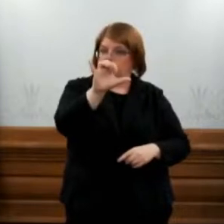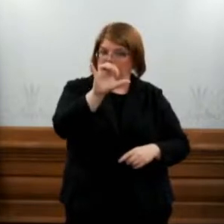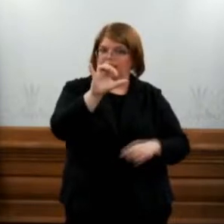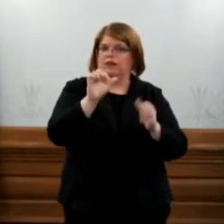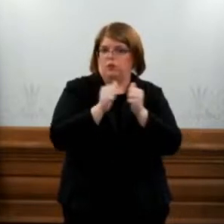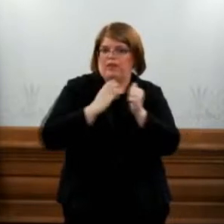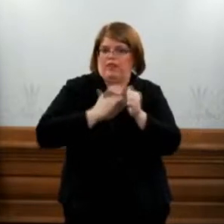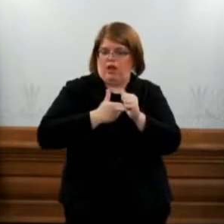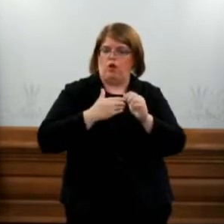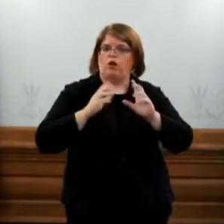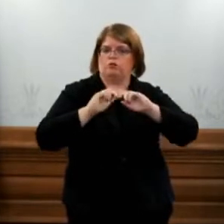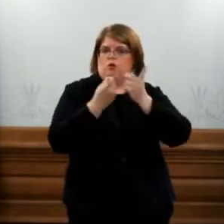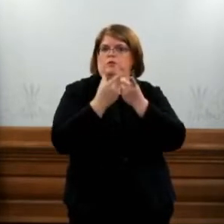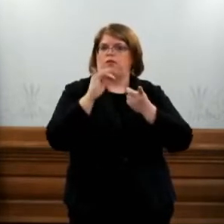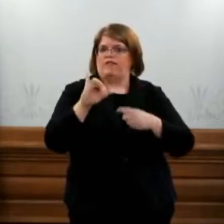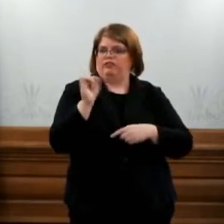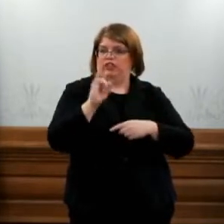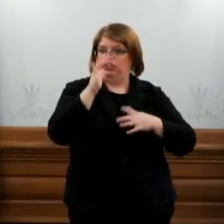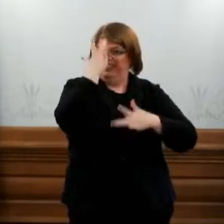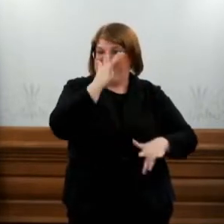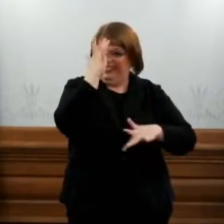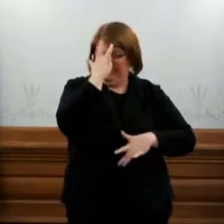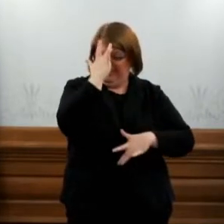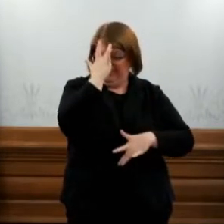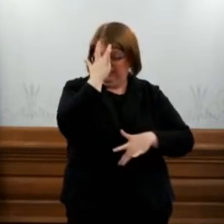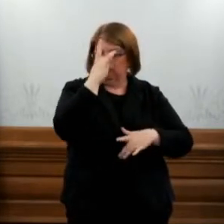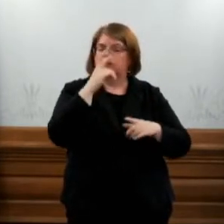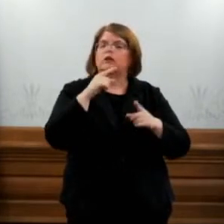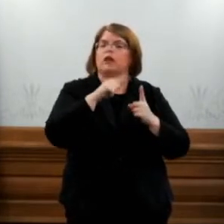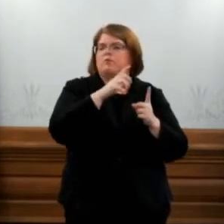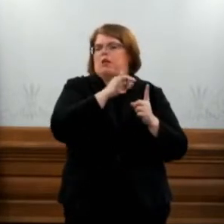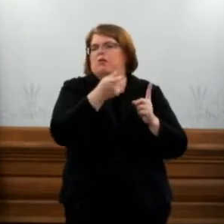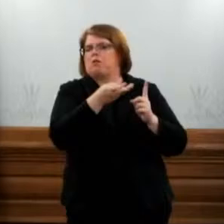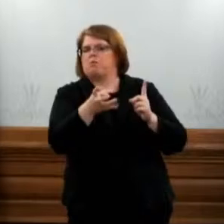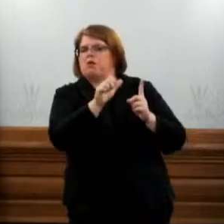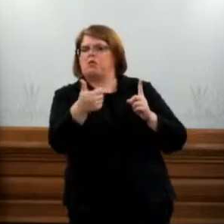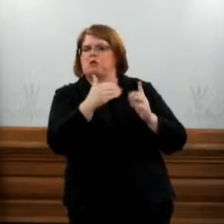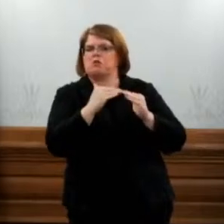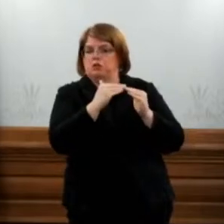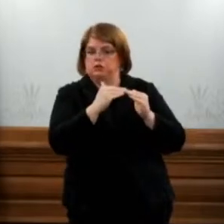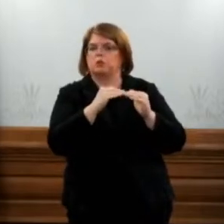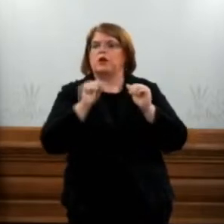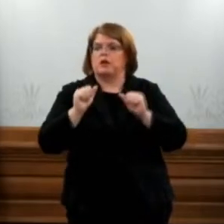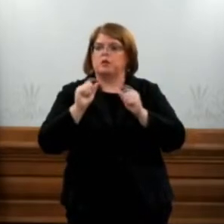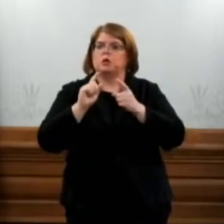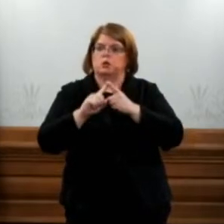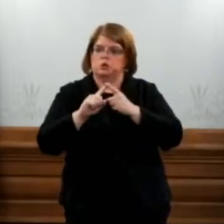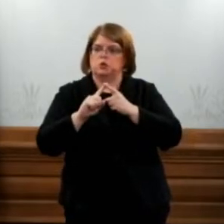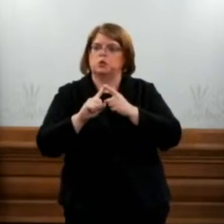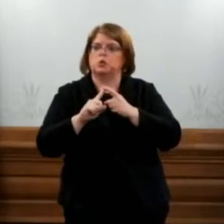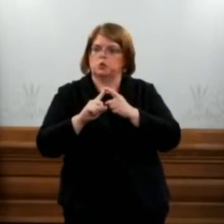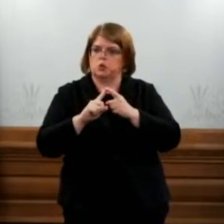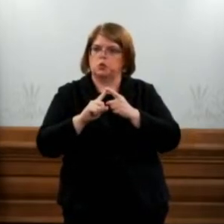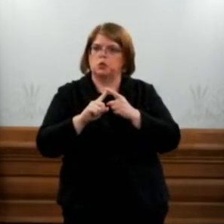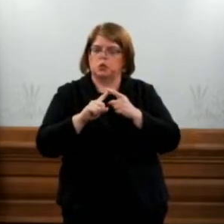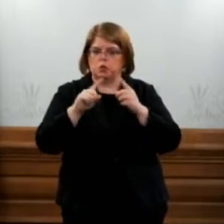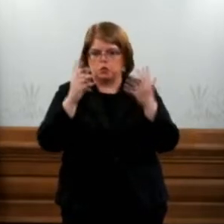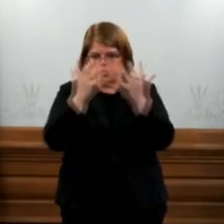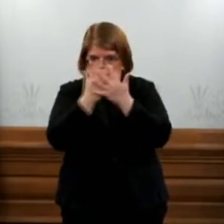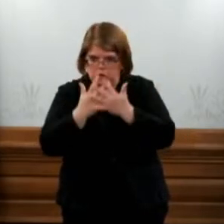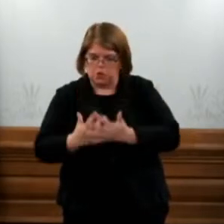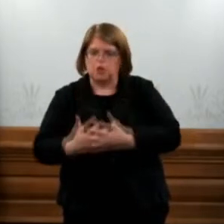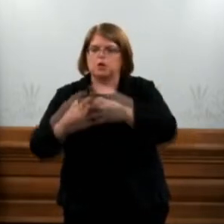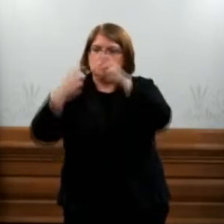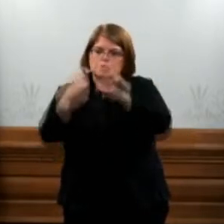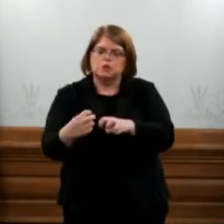Infectious Diseases. Him and a couple colleagues were able to consent patients, meaning they went through with them